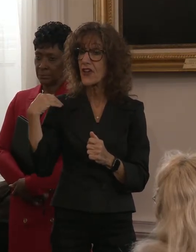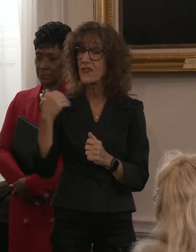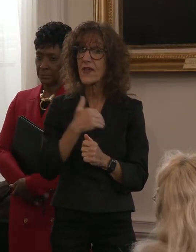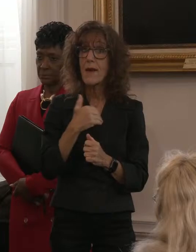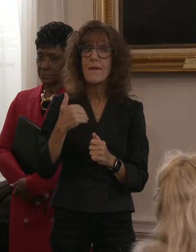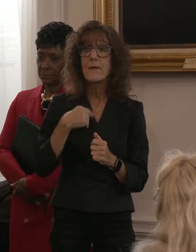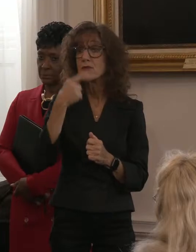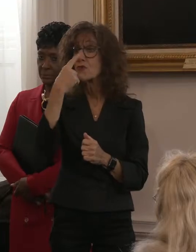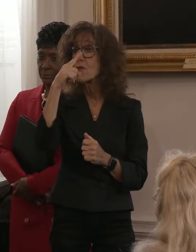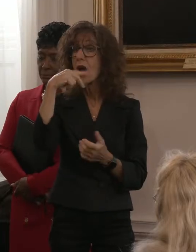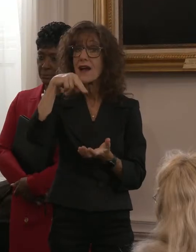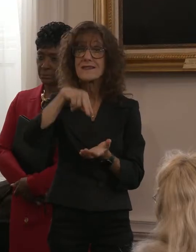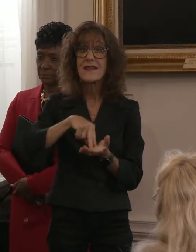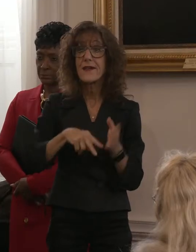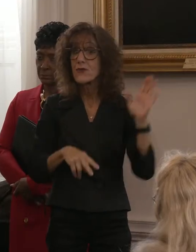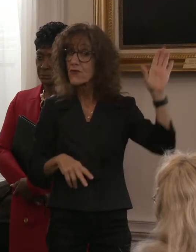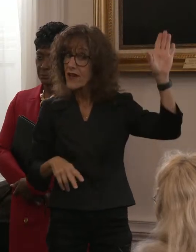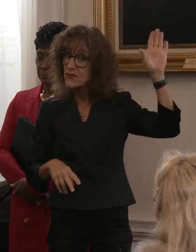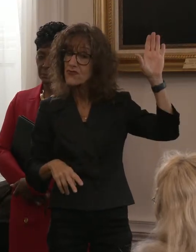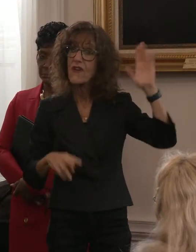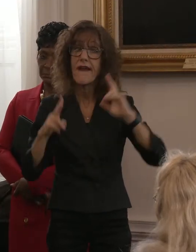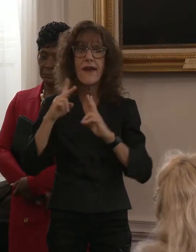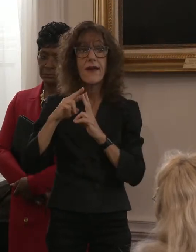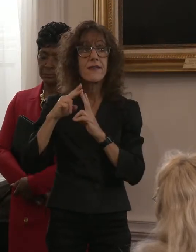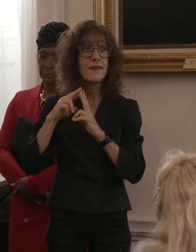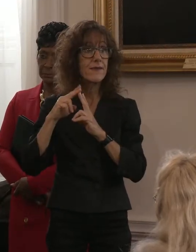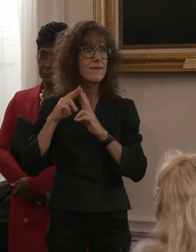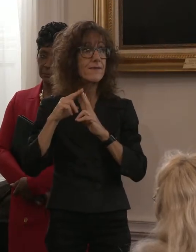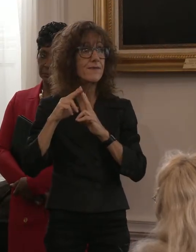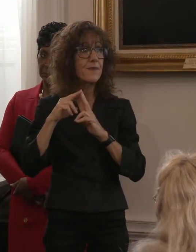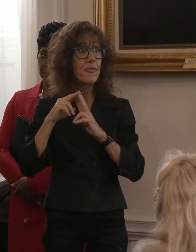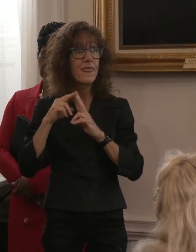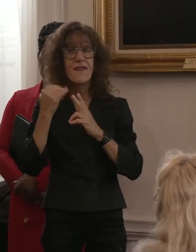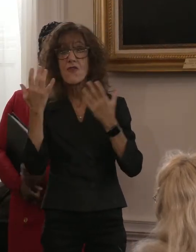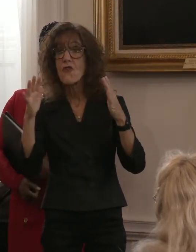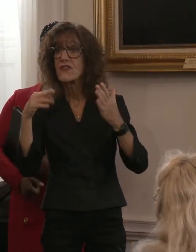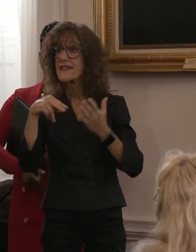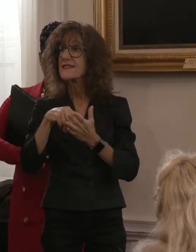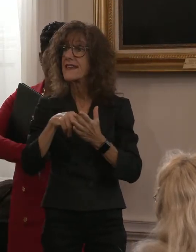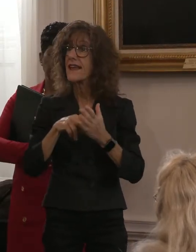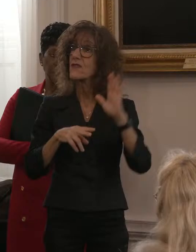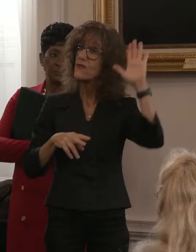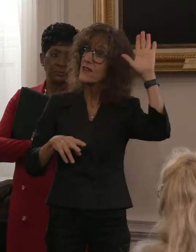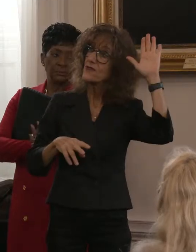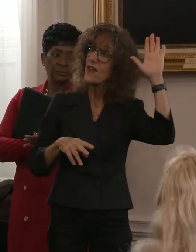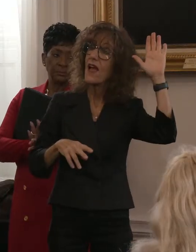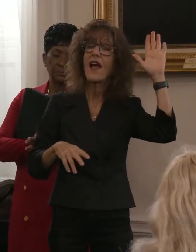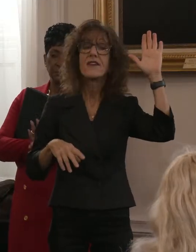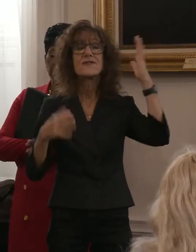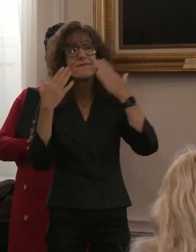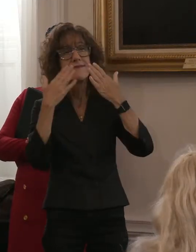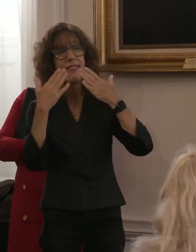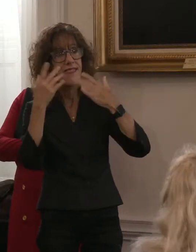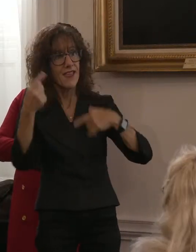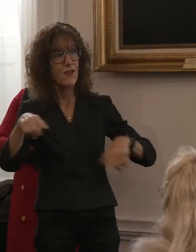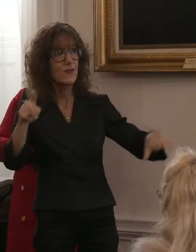just please stand or raise your hands that if you're already standing, and just I just want to say thank